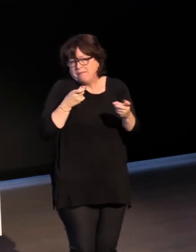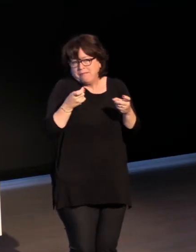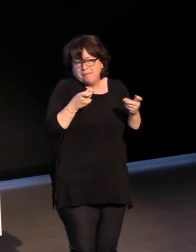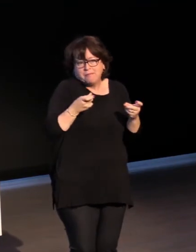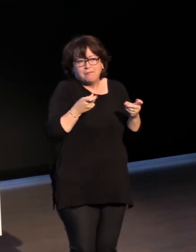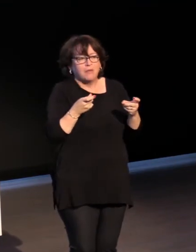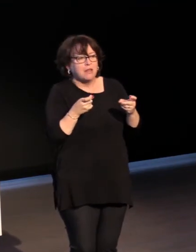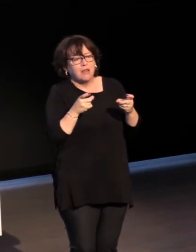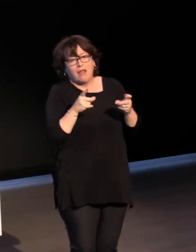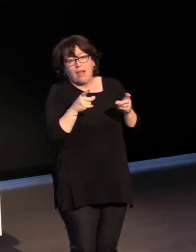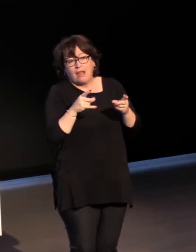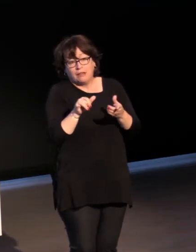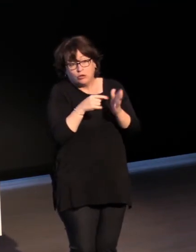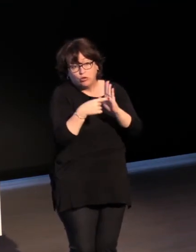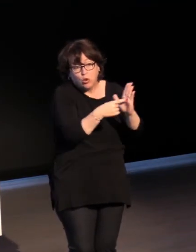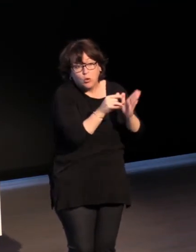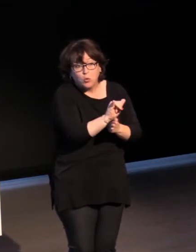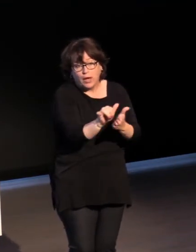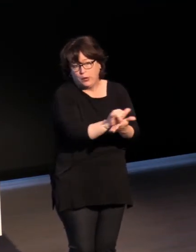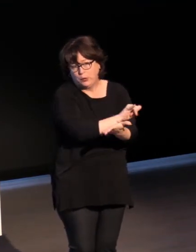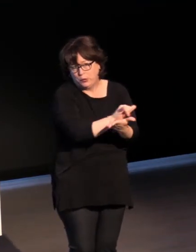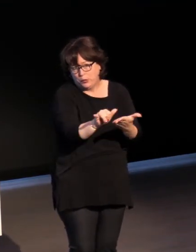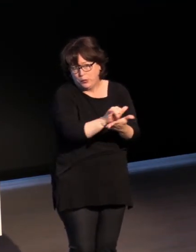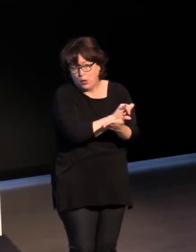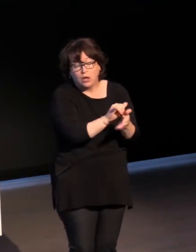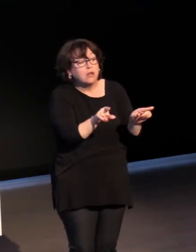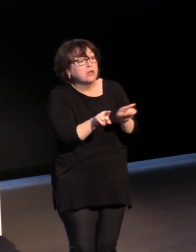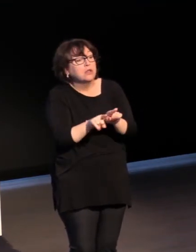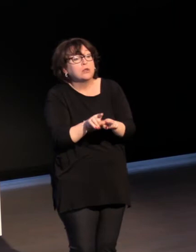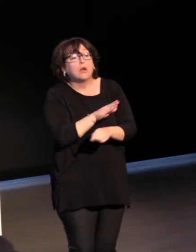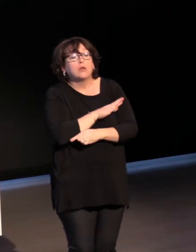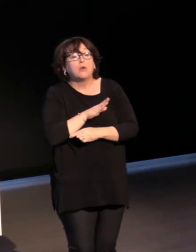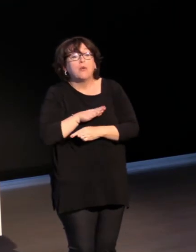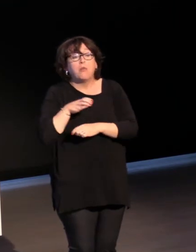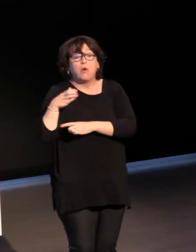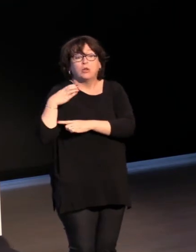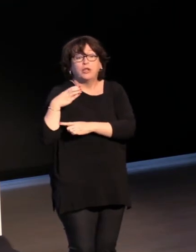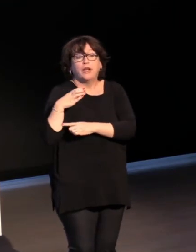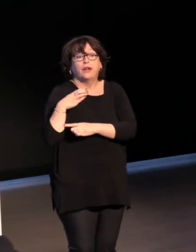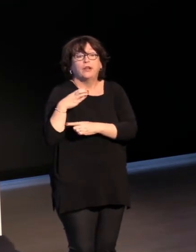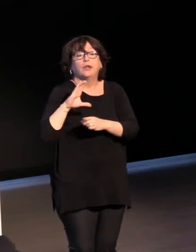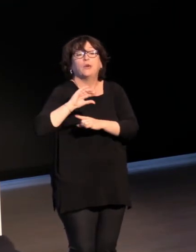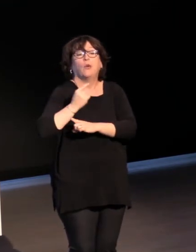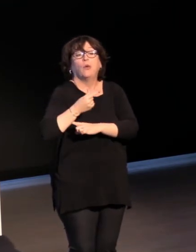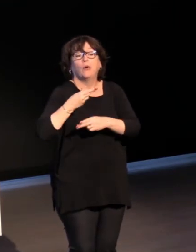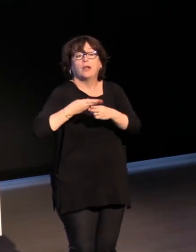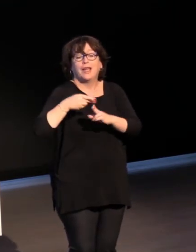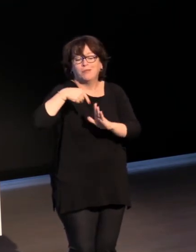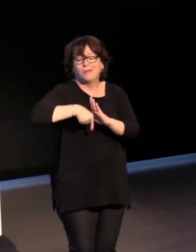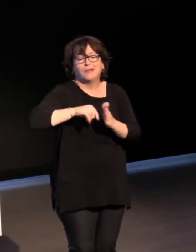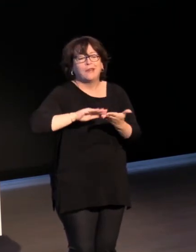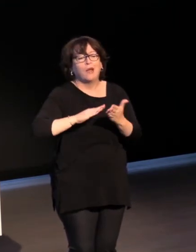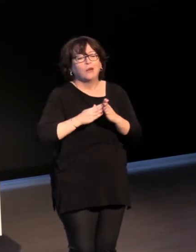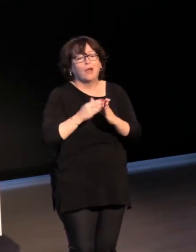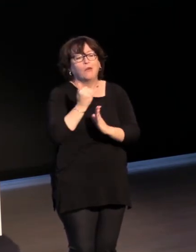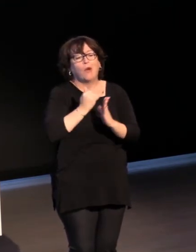co-organizes exhibitions in New York City. He is also a board chair with the Downtown Arts Nonprofit, ABC Nor Rio.